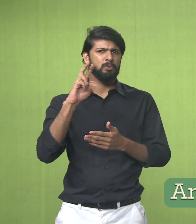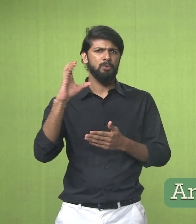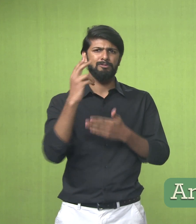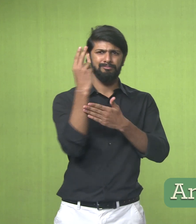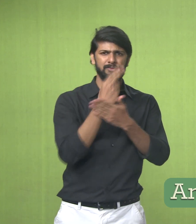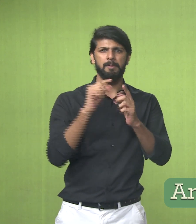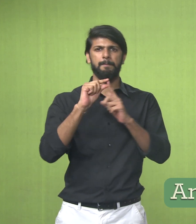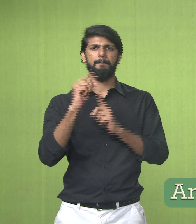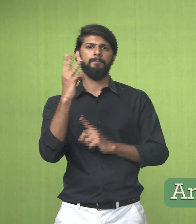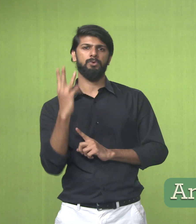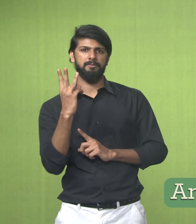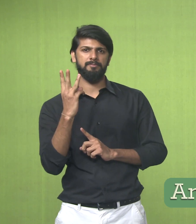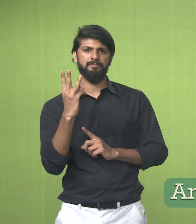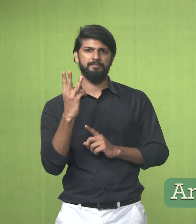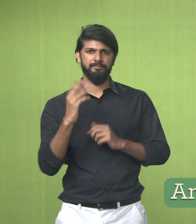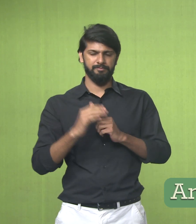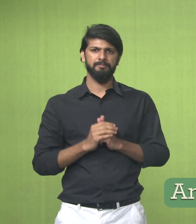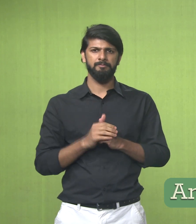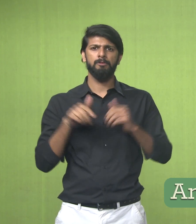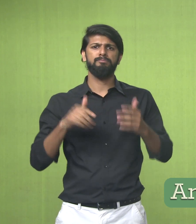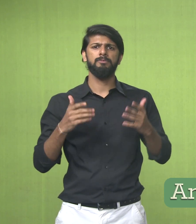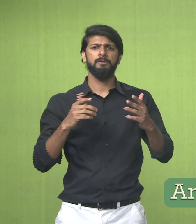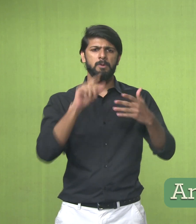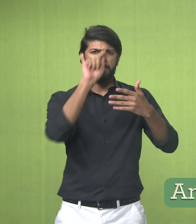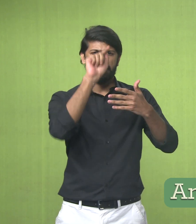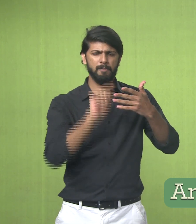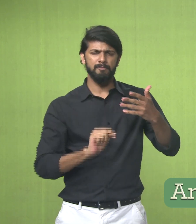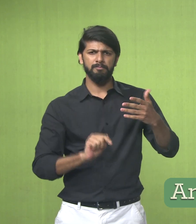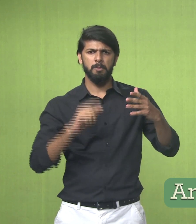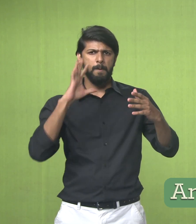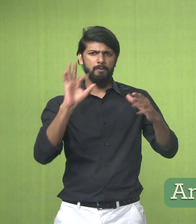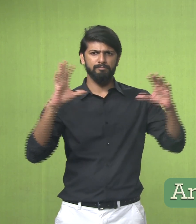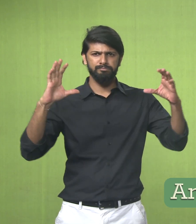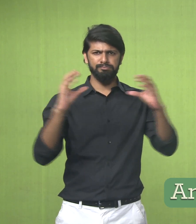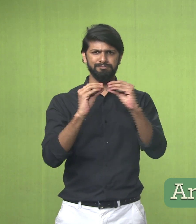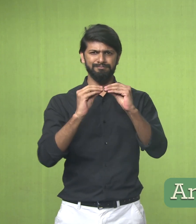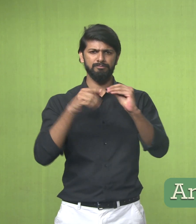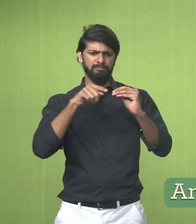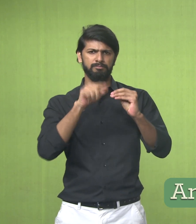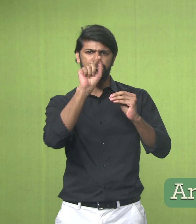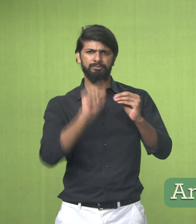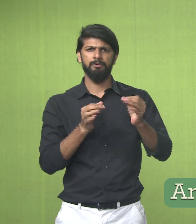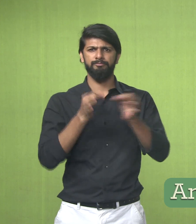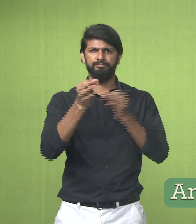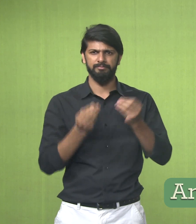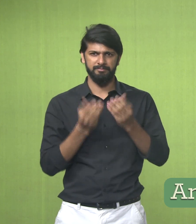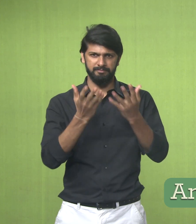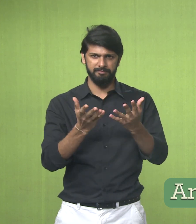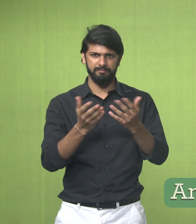2, Painting of Indus Valley Civilization Part 3. Now, we will learn about the